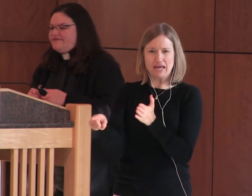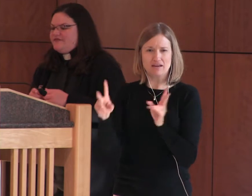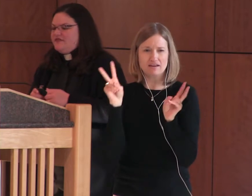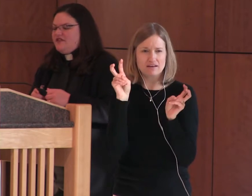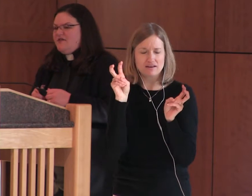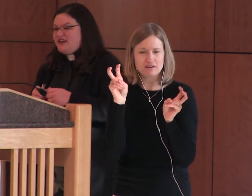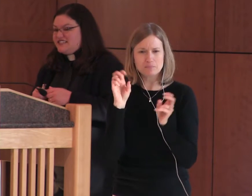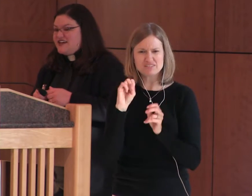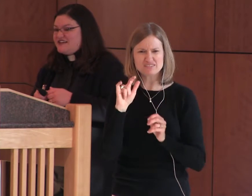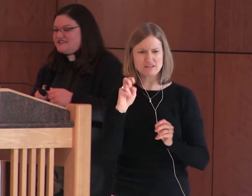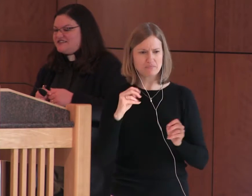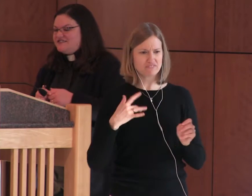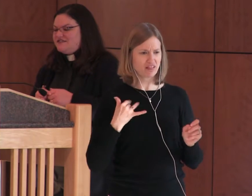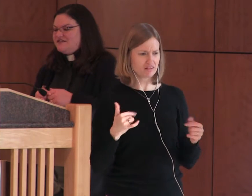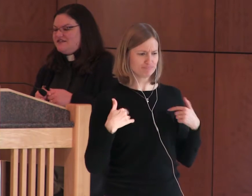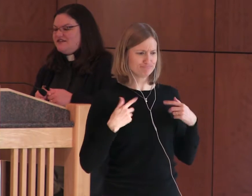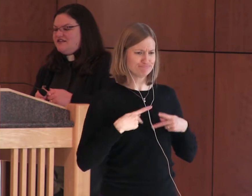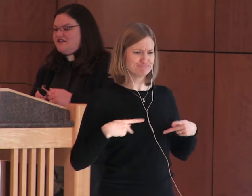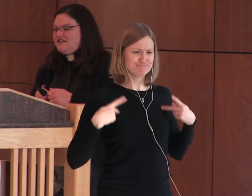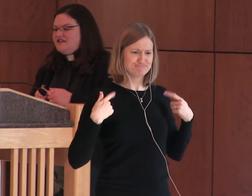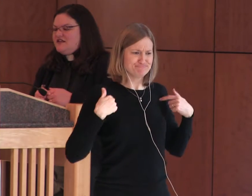anything, but he does.